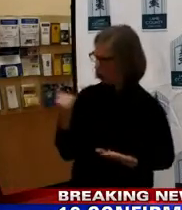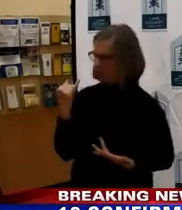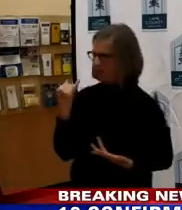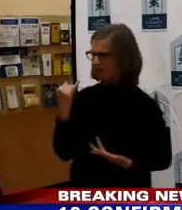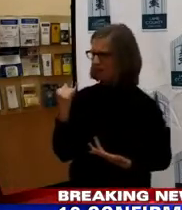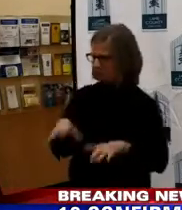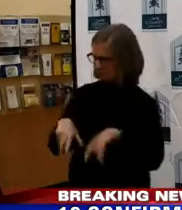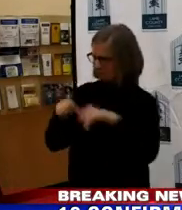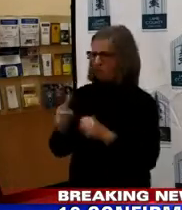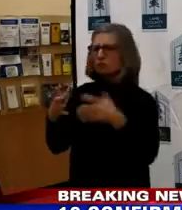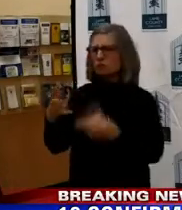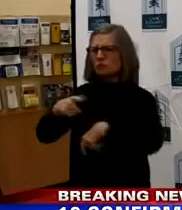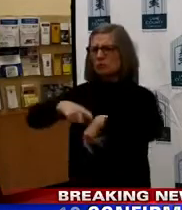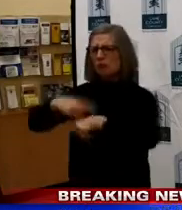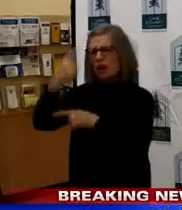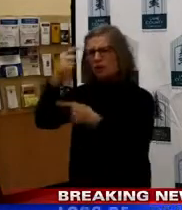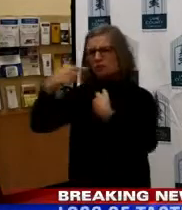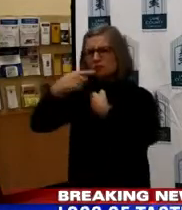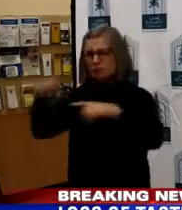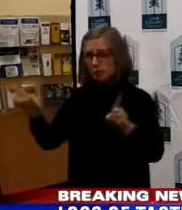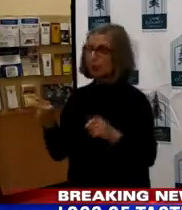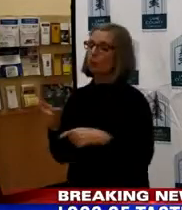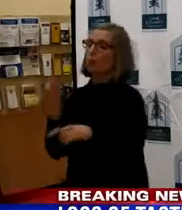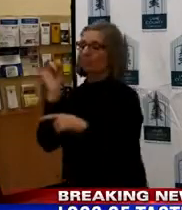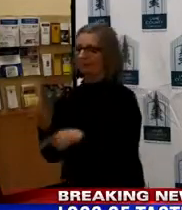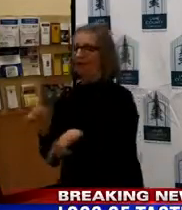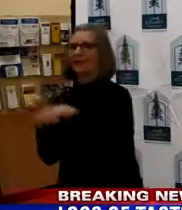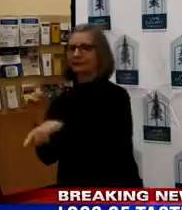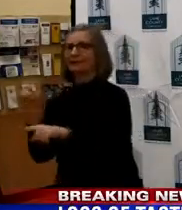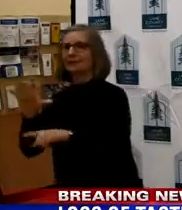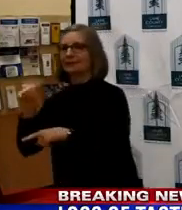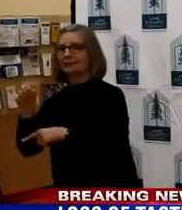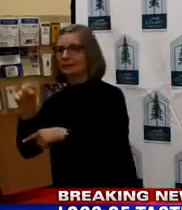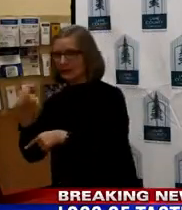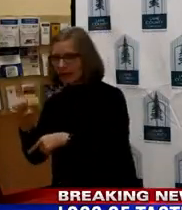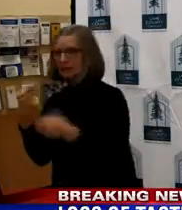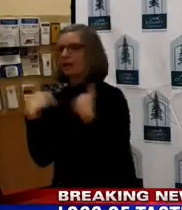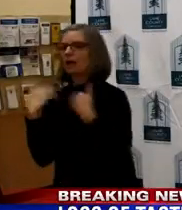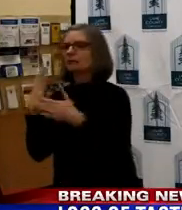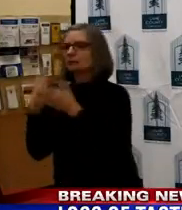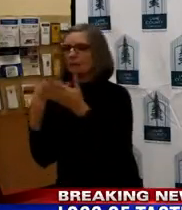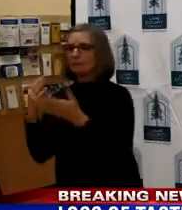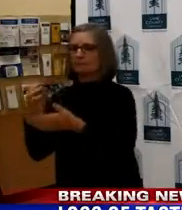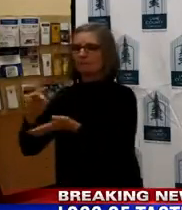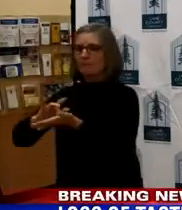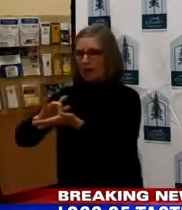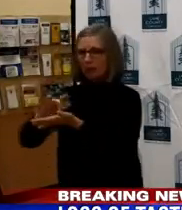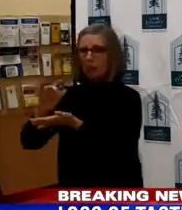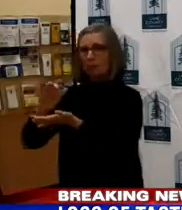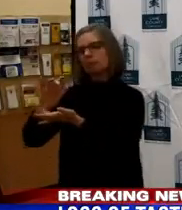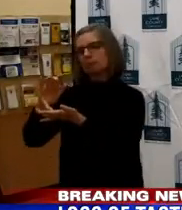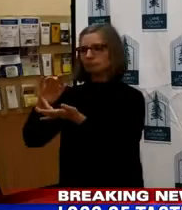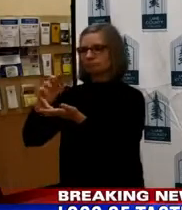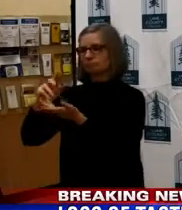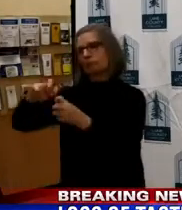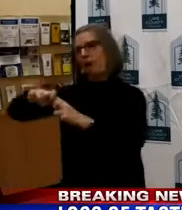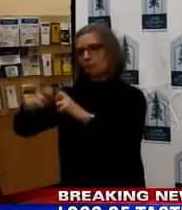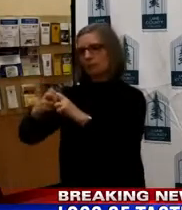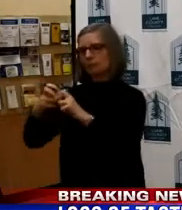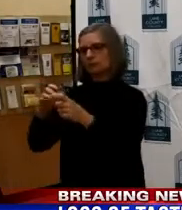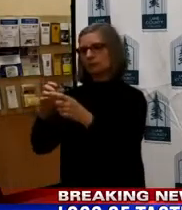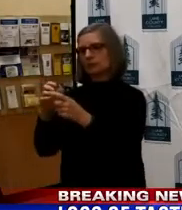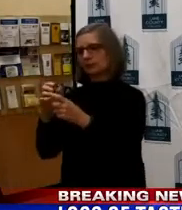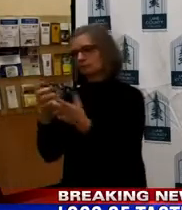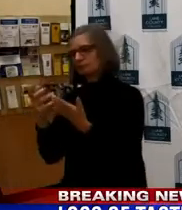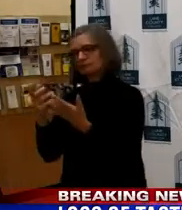Well, this particular case had some medical conditions which made it really hard for them to be able to understand whether or not